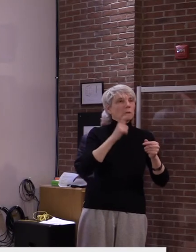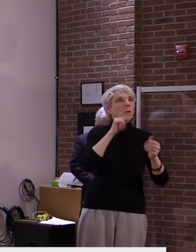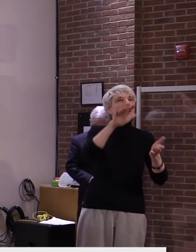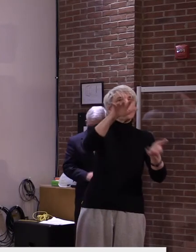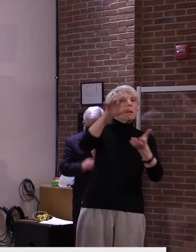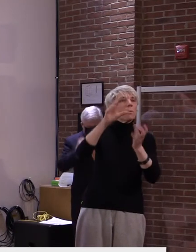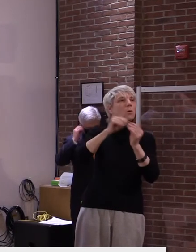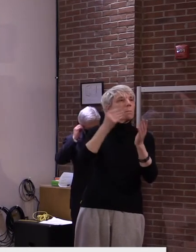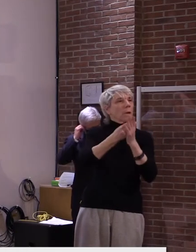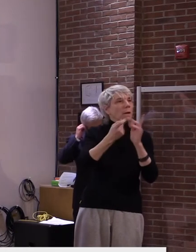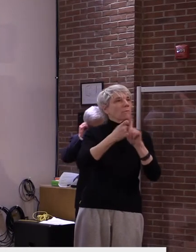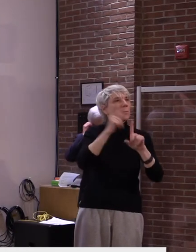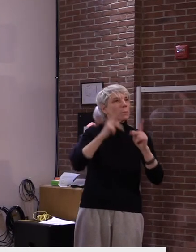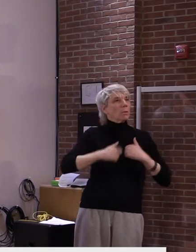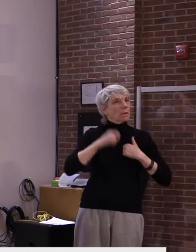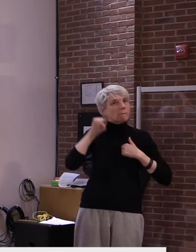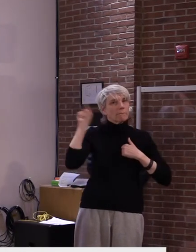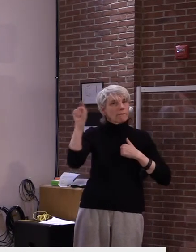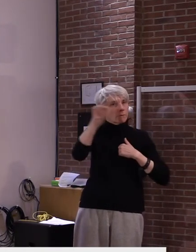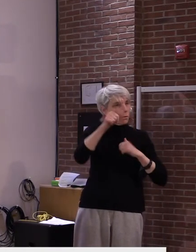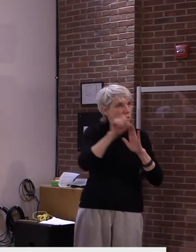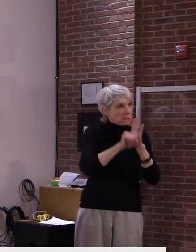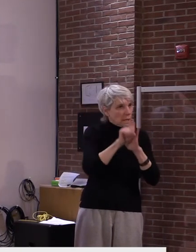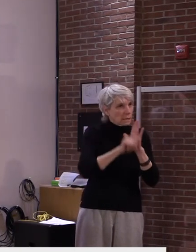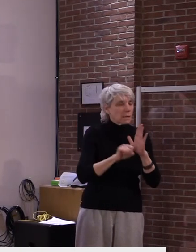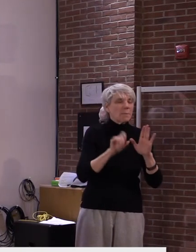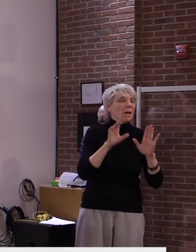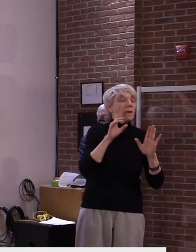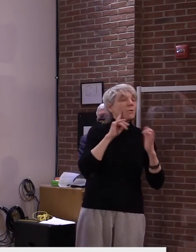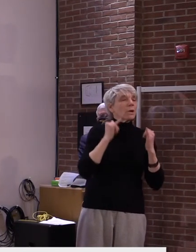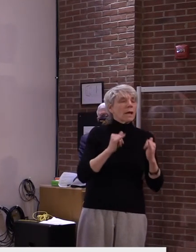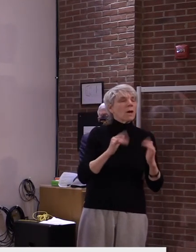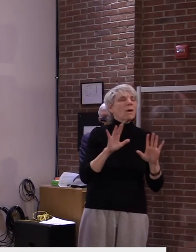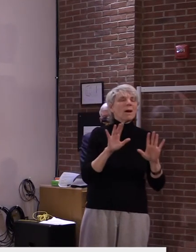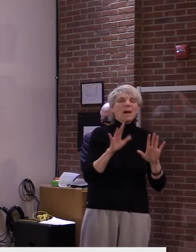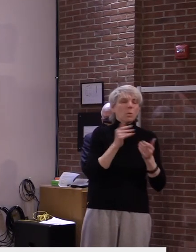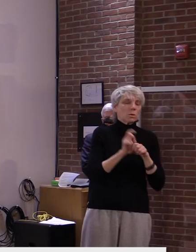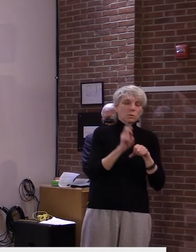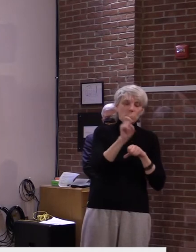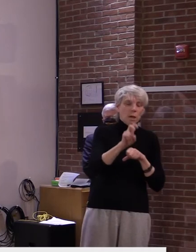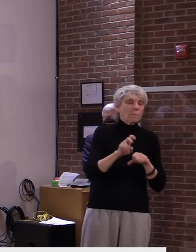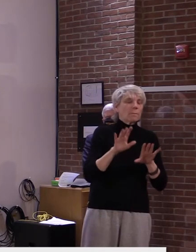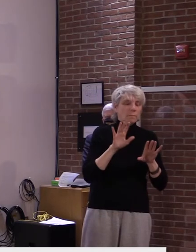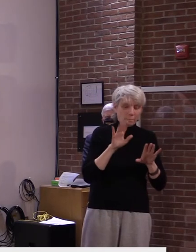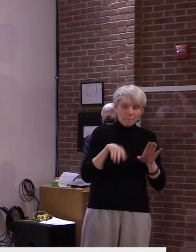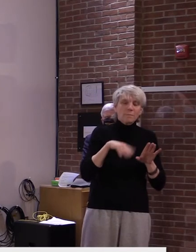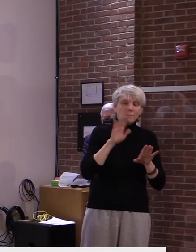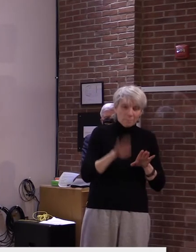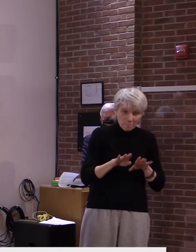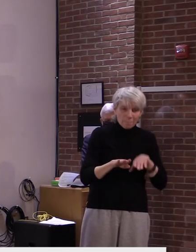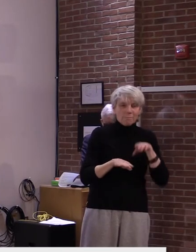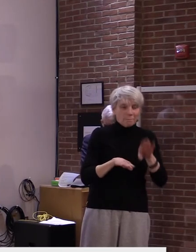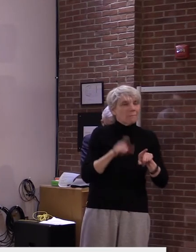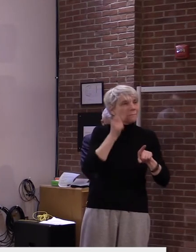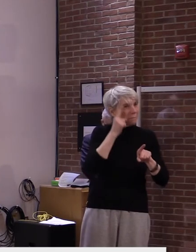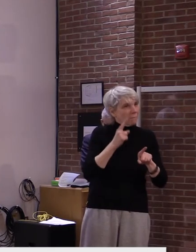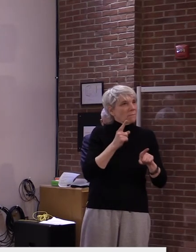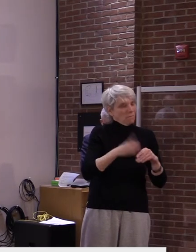my perspective, let's walk before we run. Let's get through this pandemic and focus on the task at